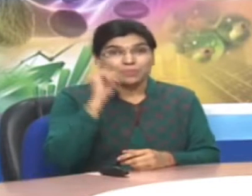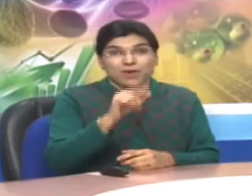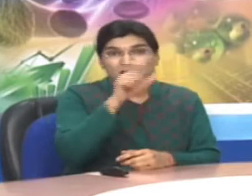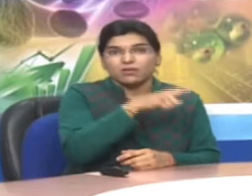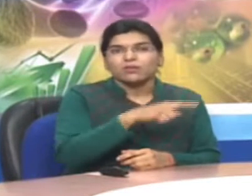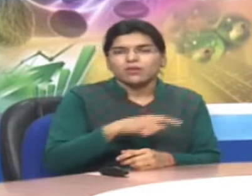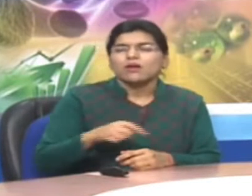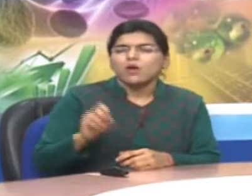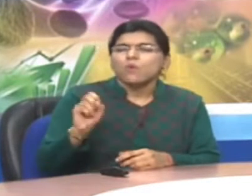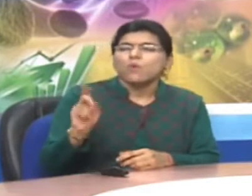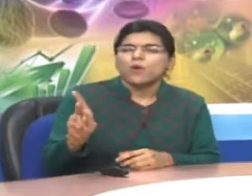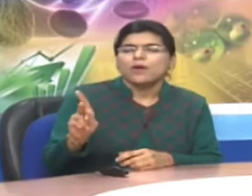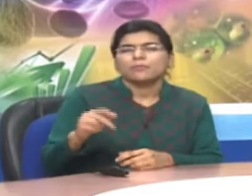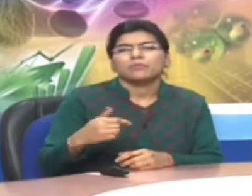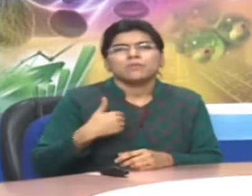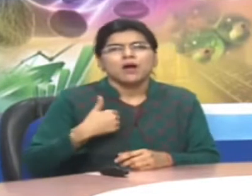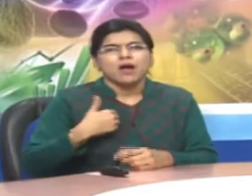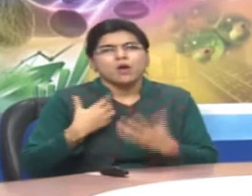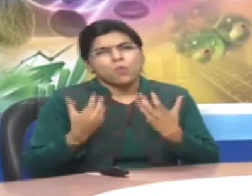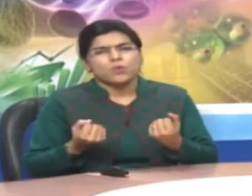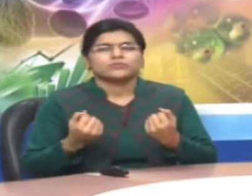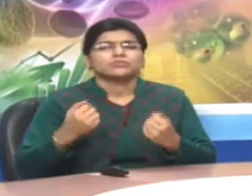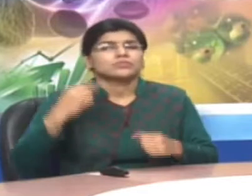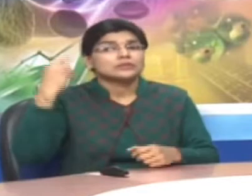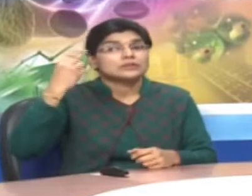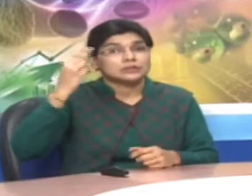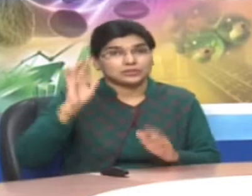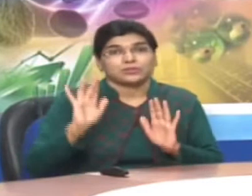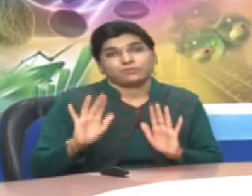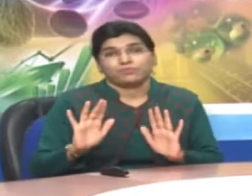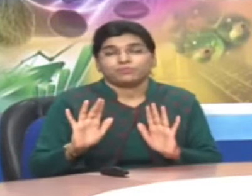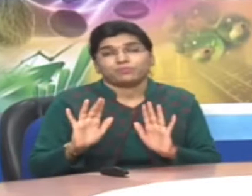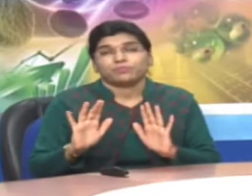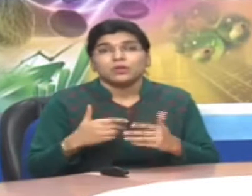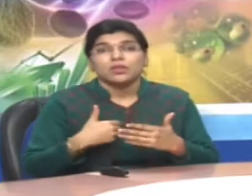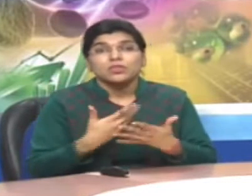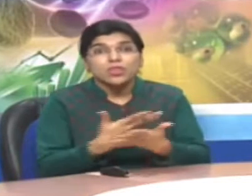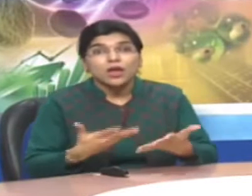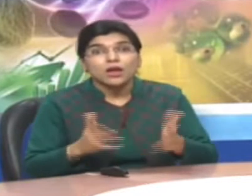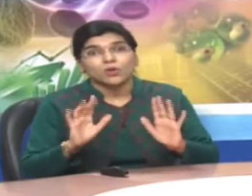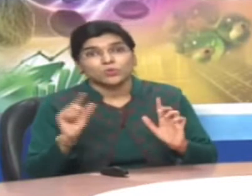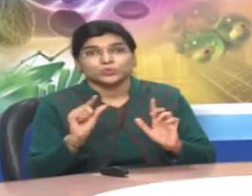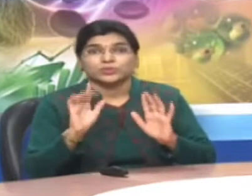Intruder says, "I'm okay. I have got a reason for everything.